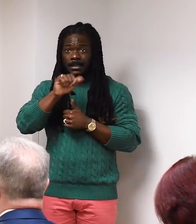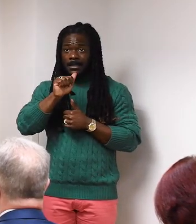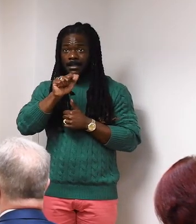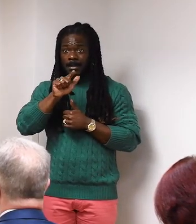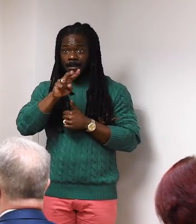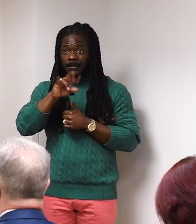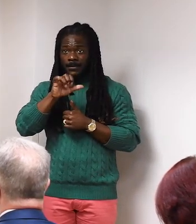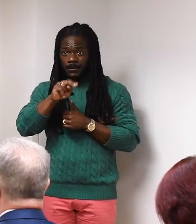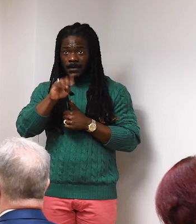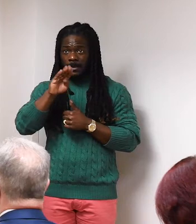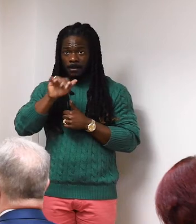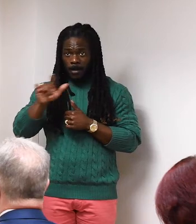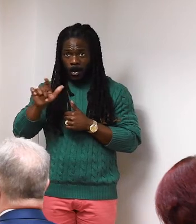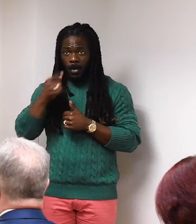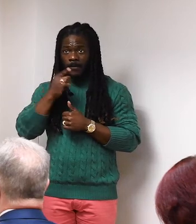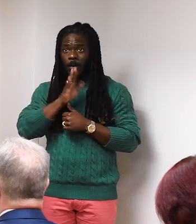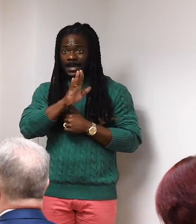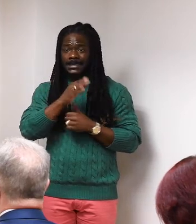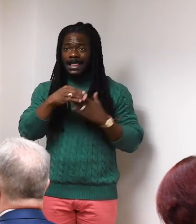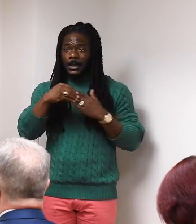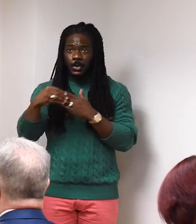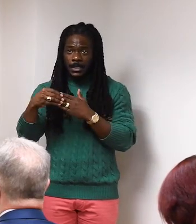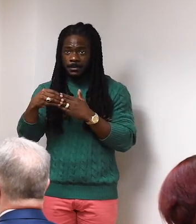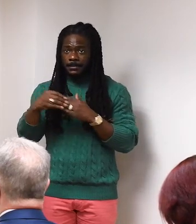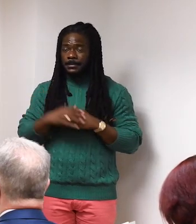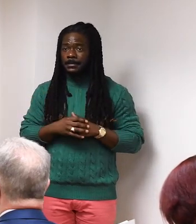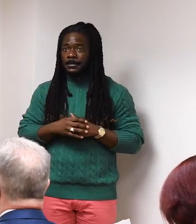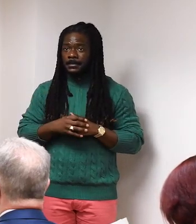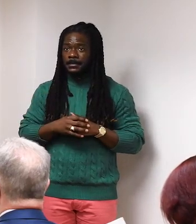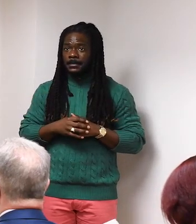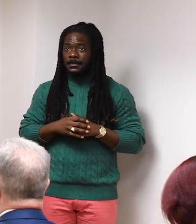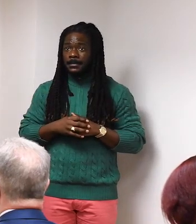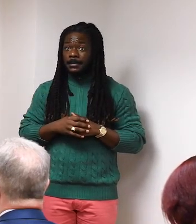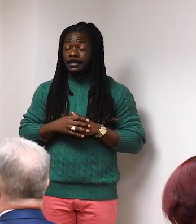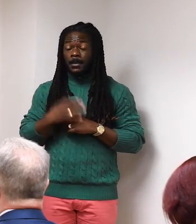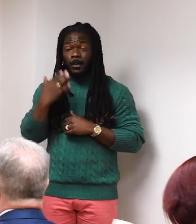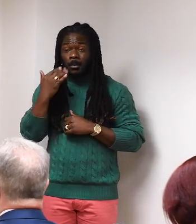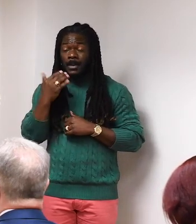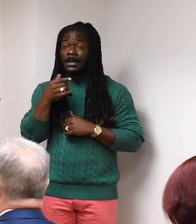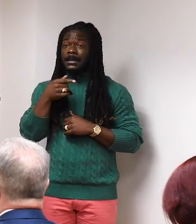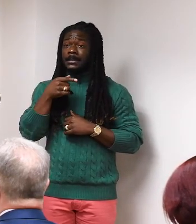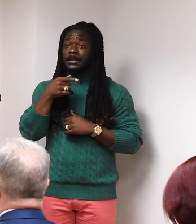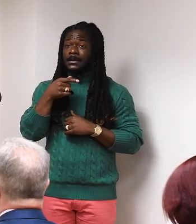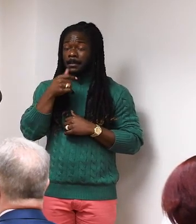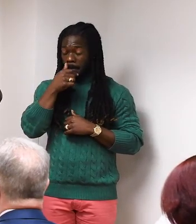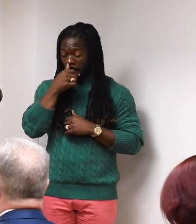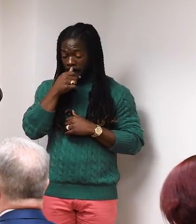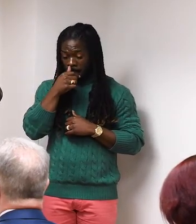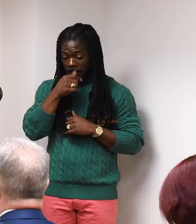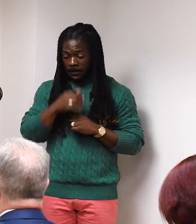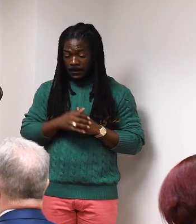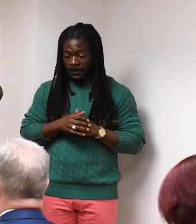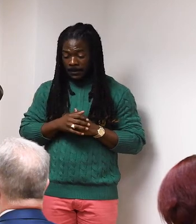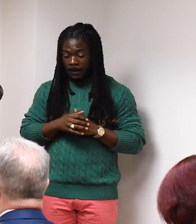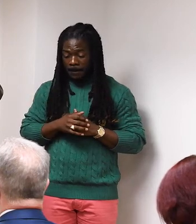Ball, for his leadership, because his